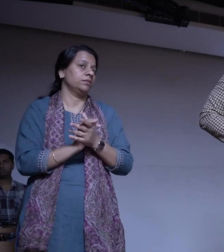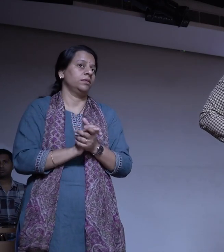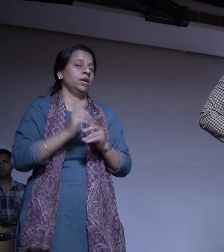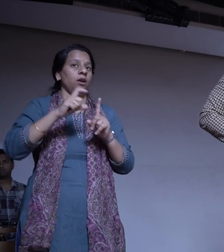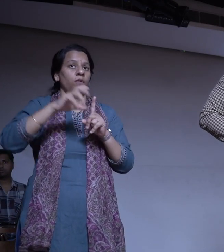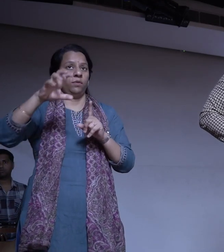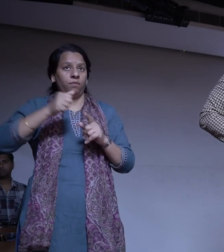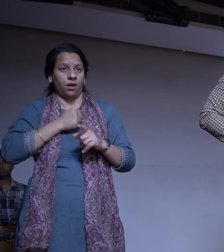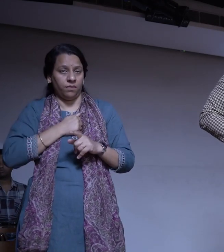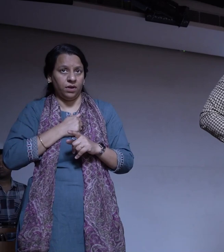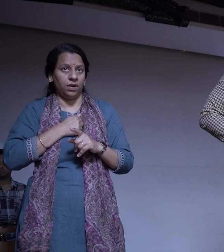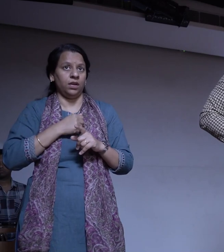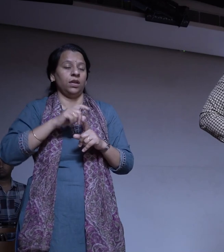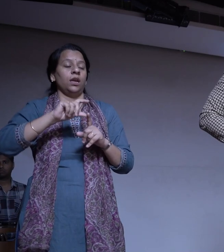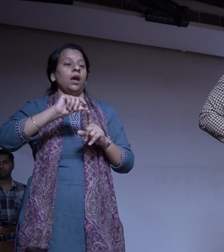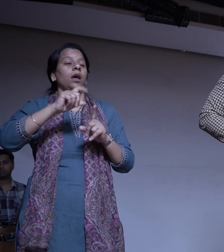dep